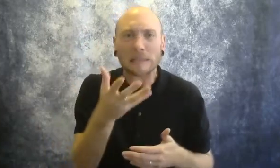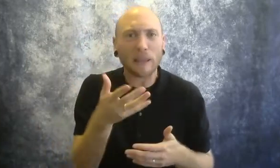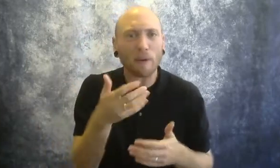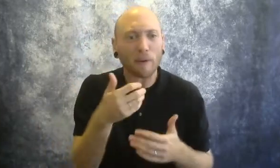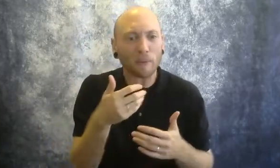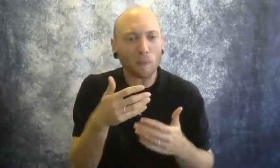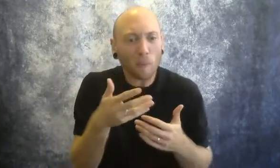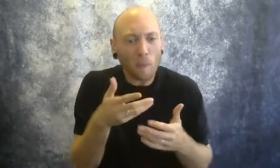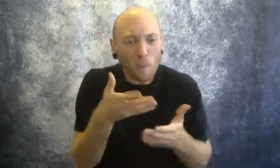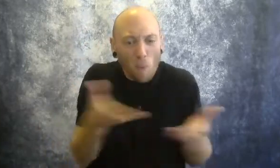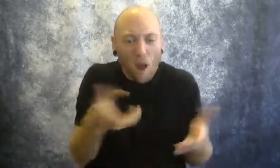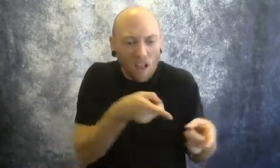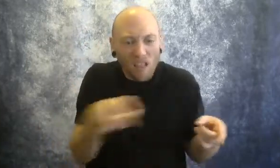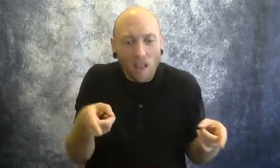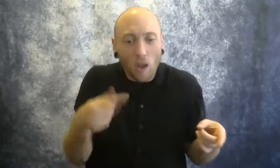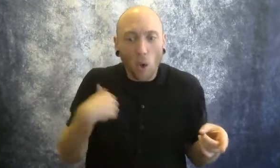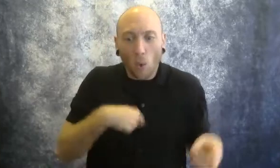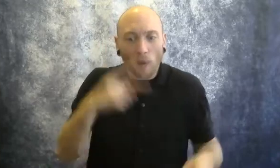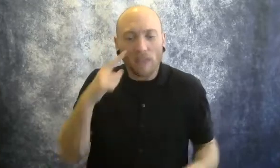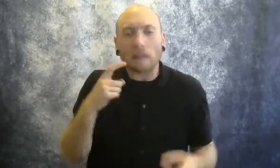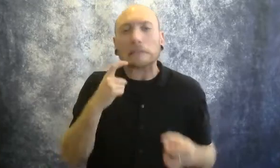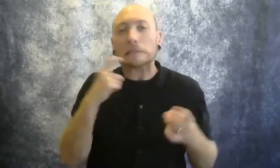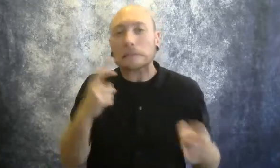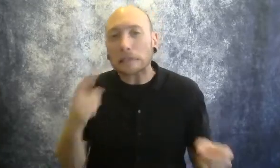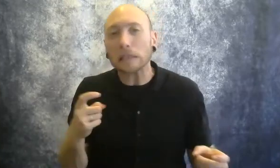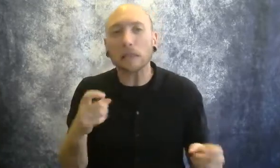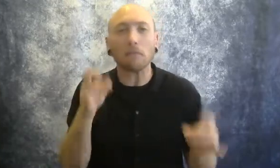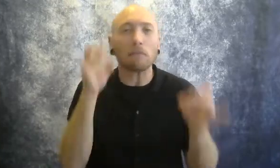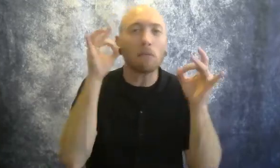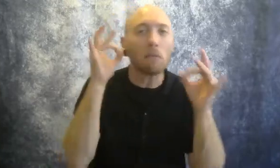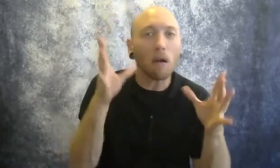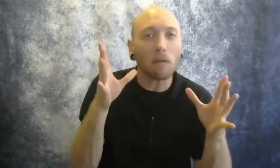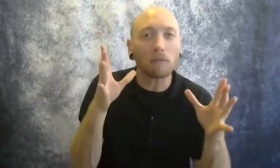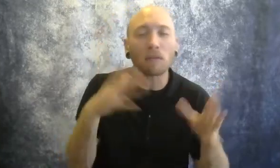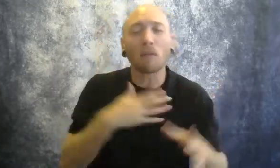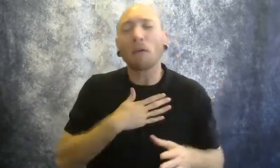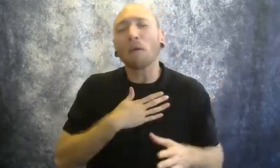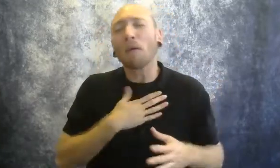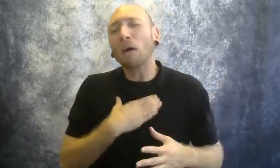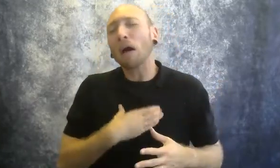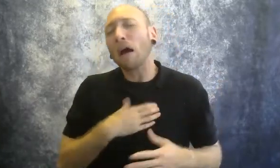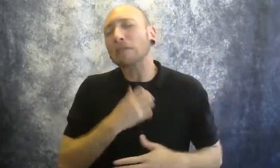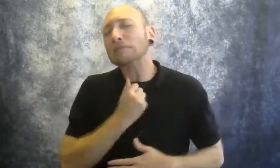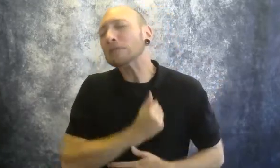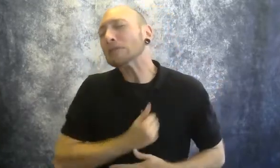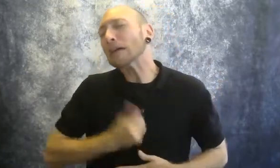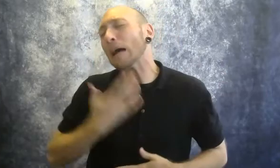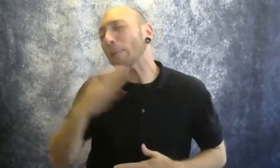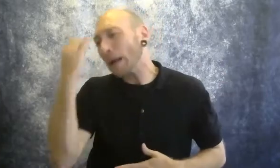it is, and what we think is so awful and so bad, and the sins, if you will, the things that we wish we'd